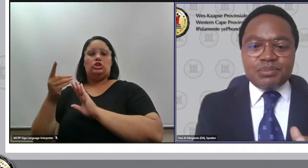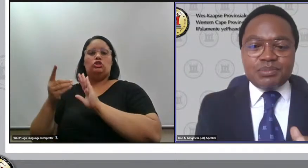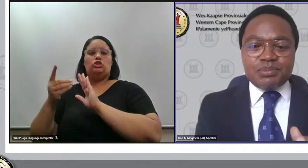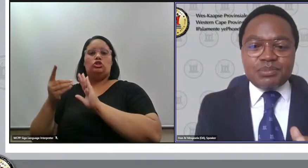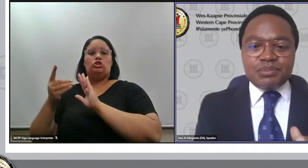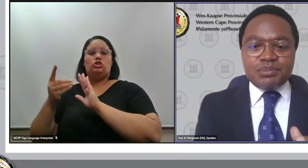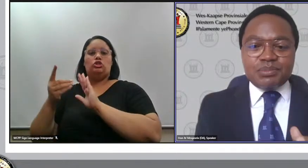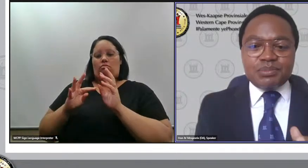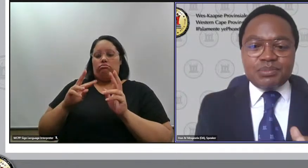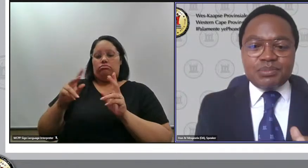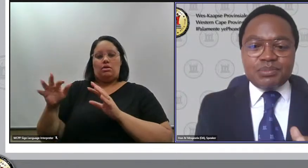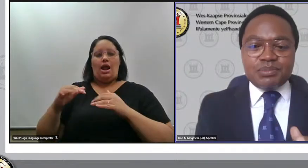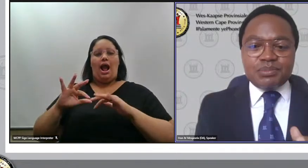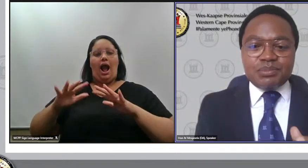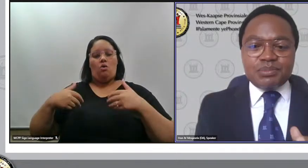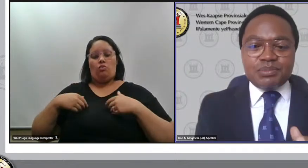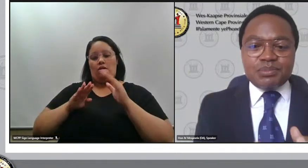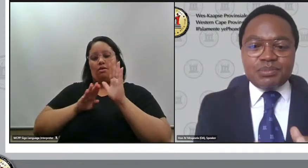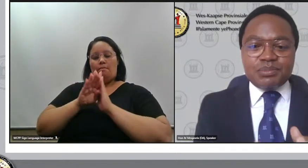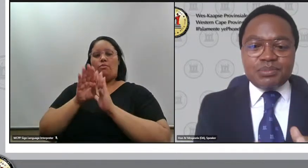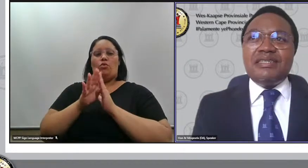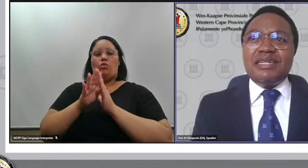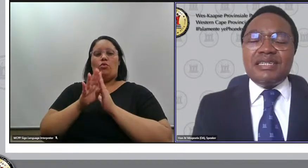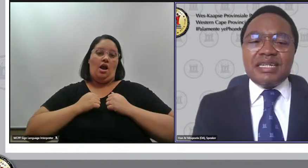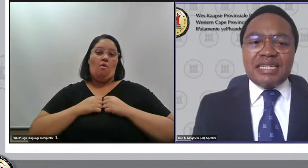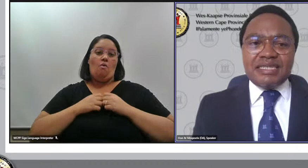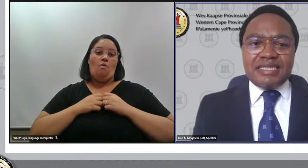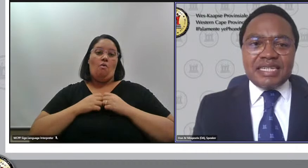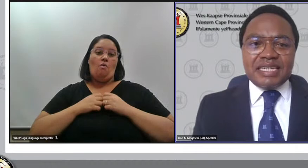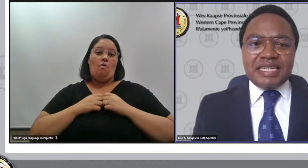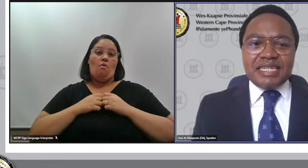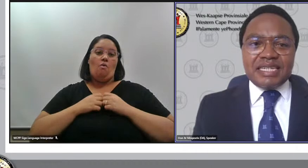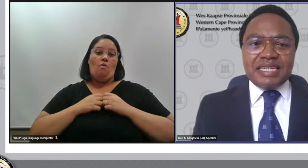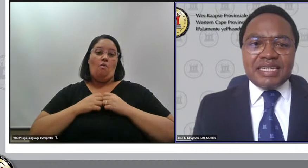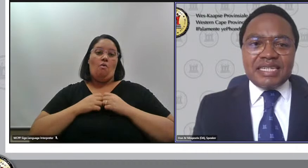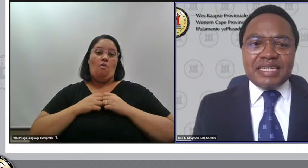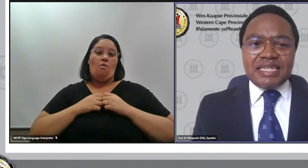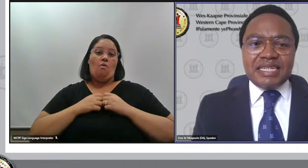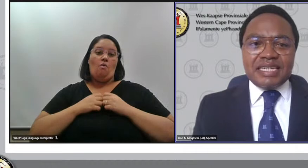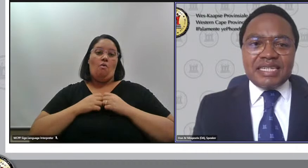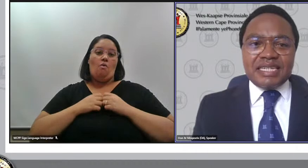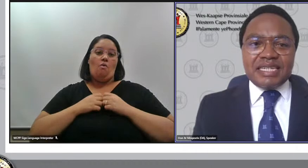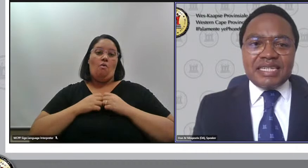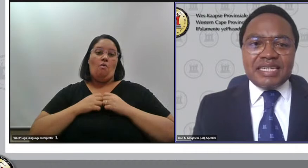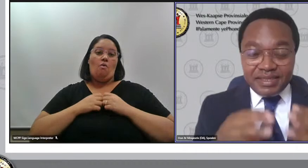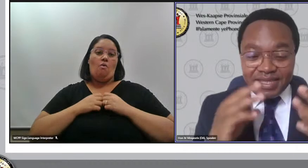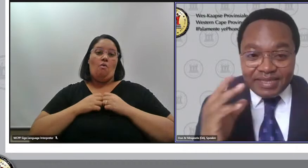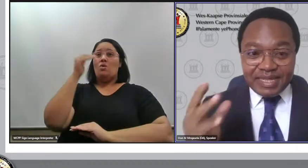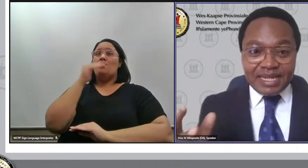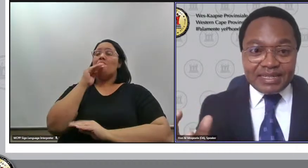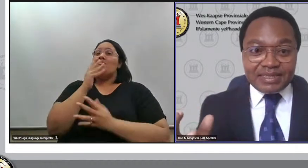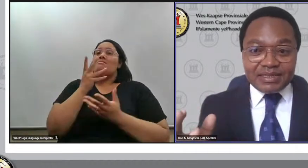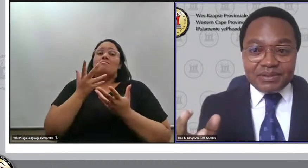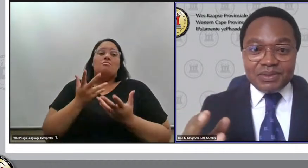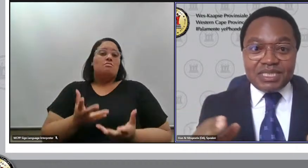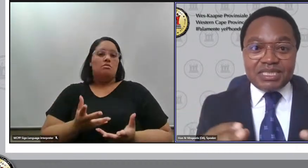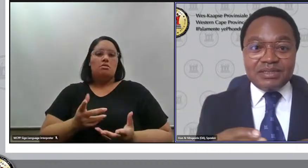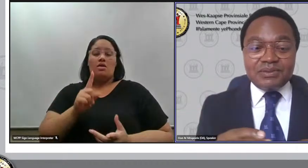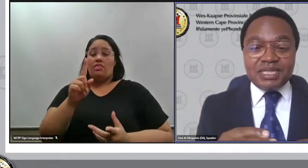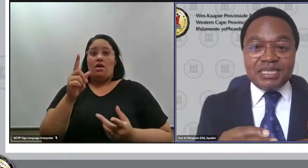can improve our services in a virtual platform. And I can tell you, they didn't know what it means. They were in the